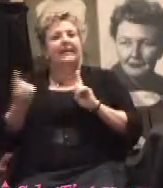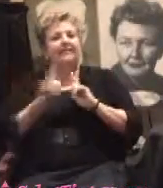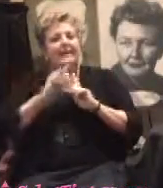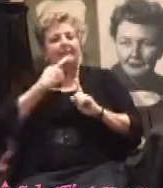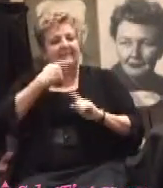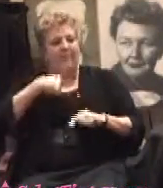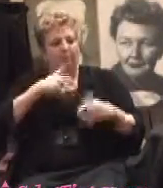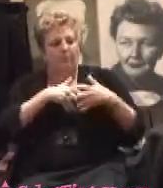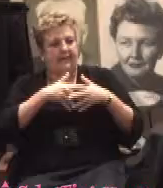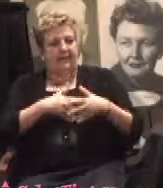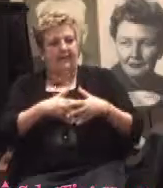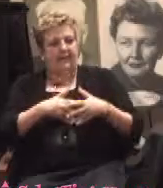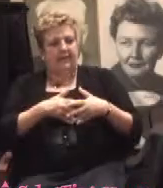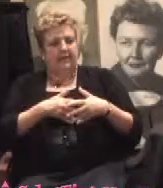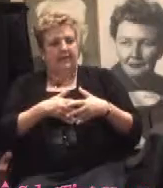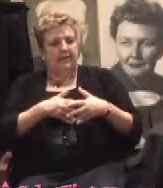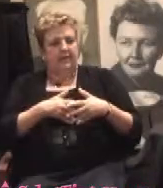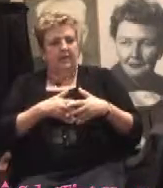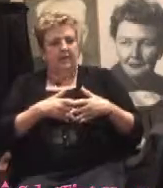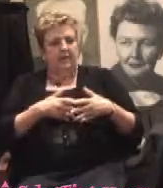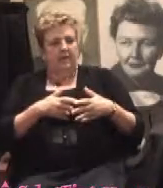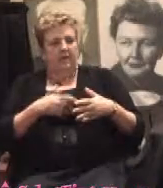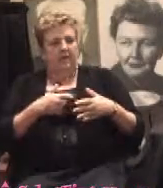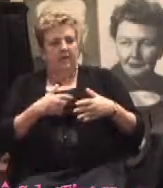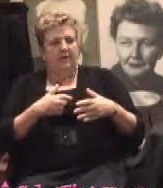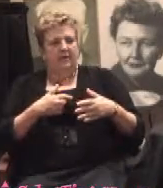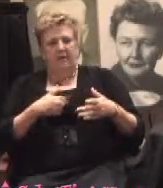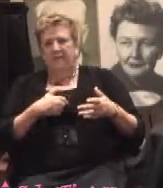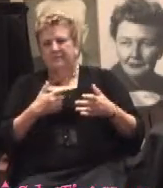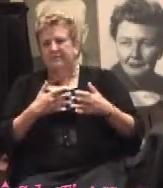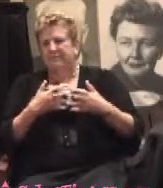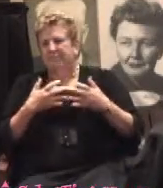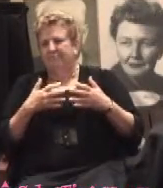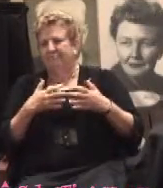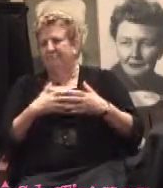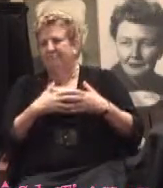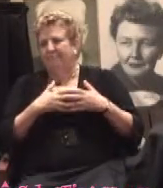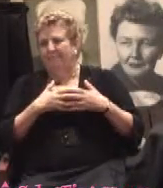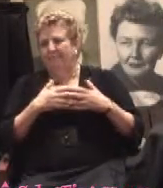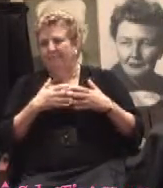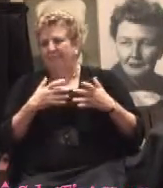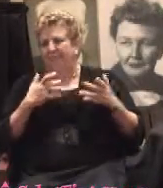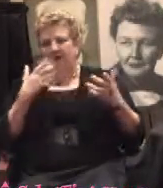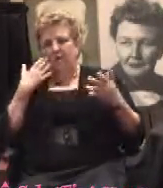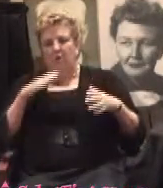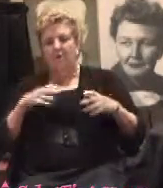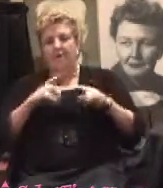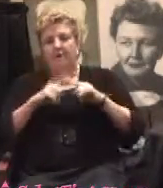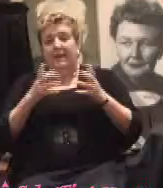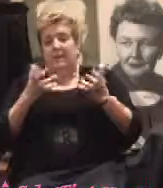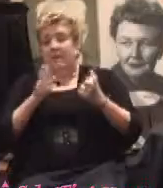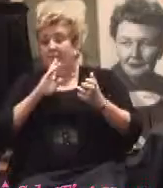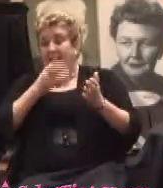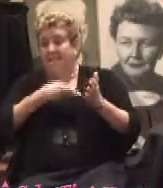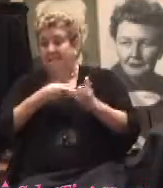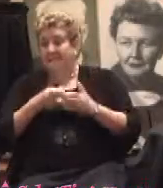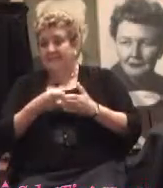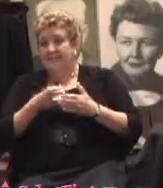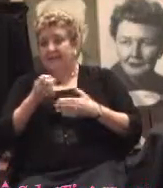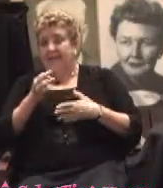Yeah, that was my reaction, something like that. And now I'm really going to alienate half the room, but I want to be honest. If you had lined up the